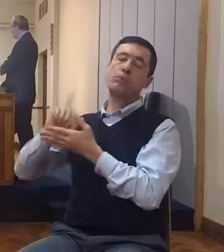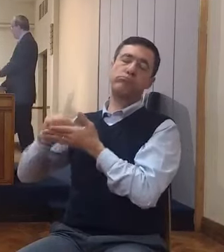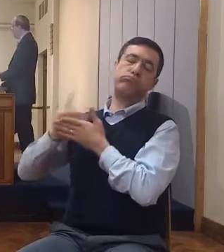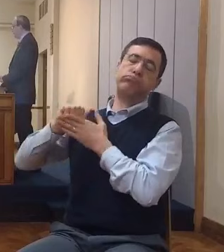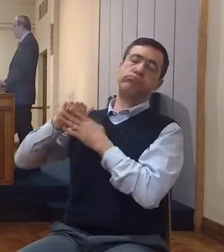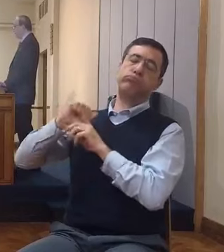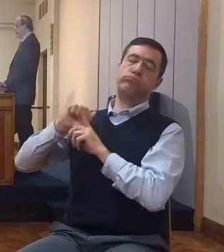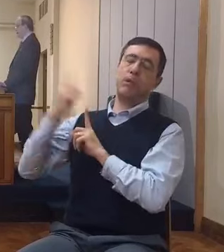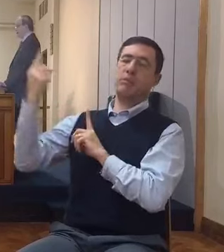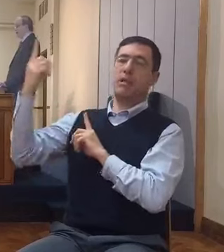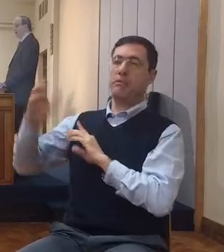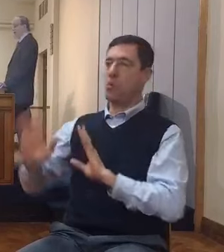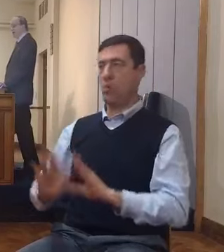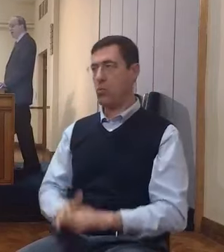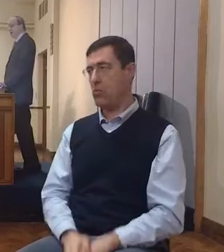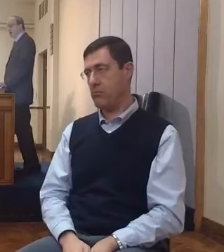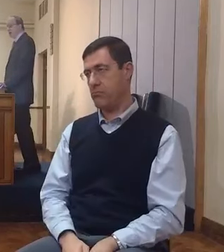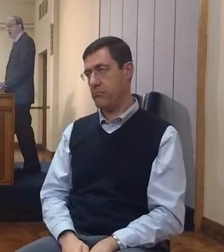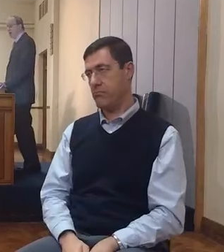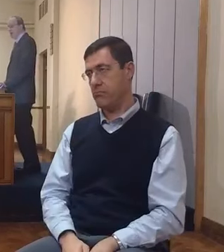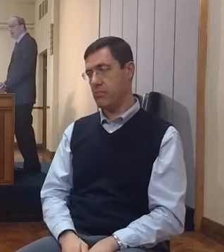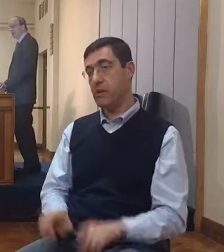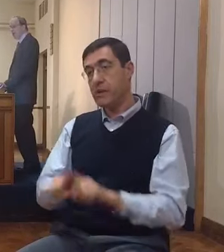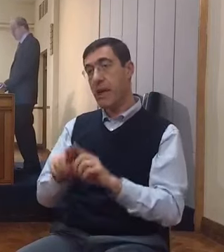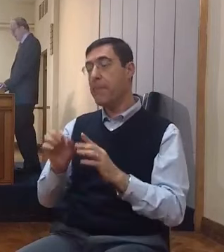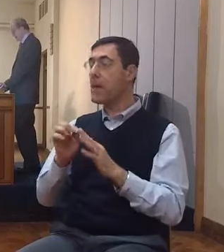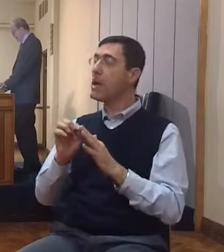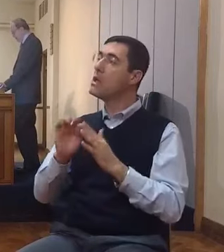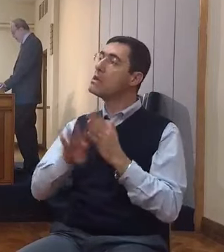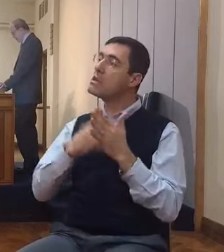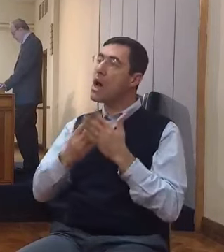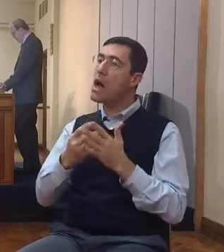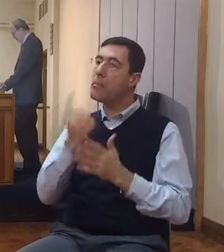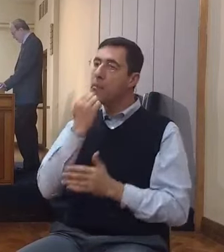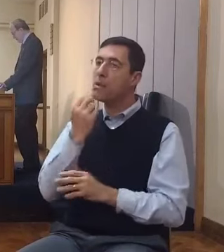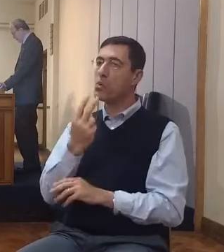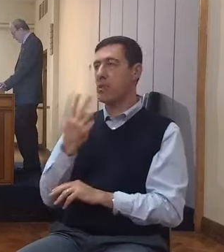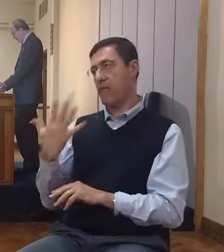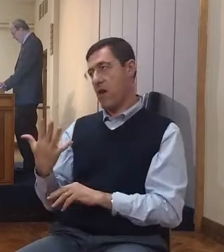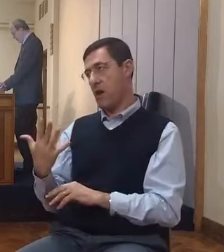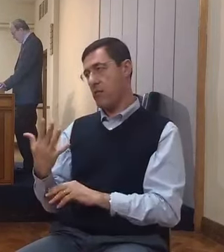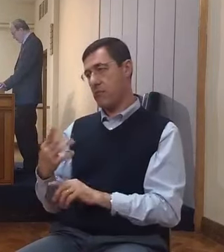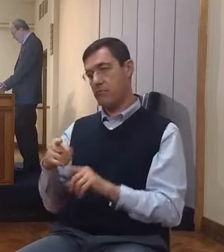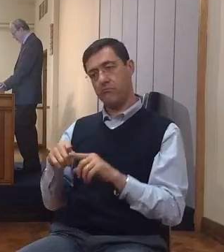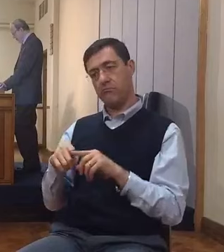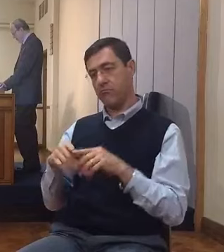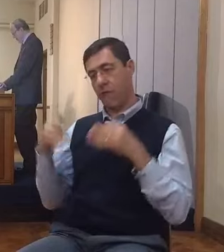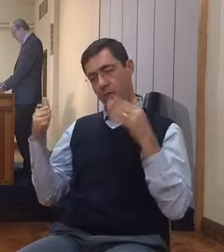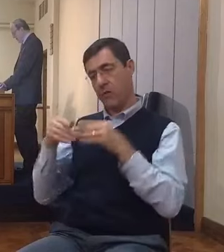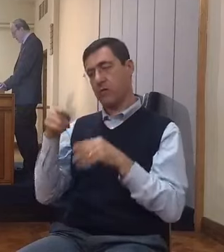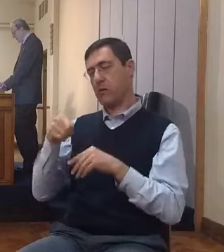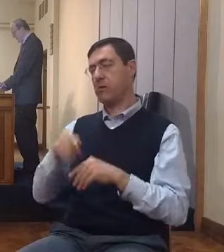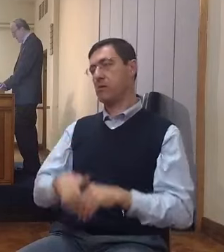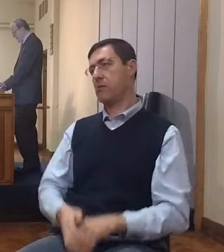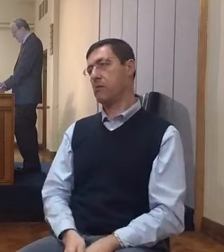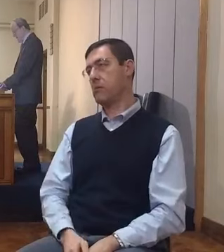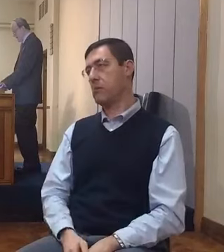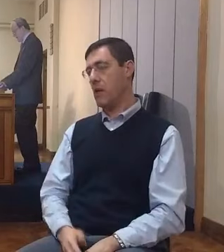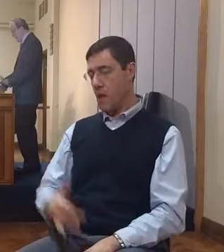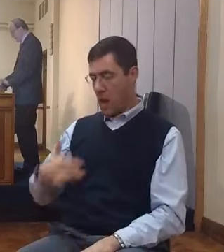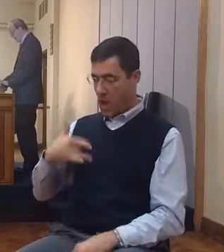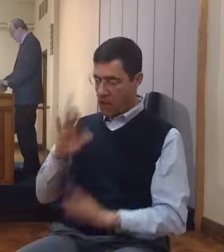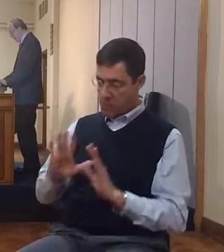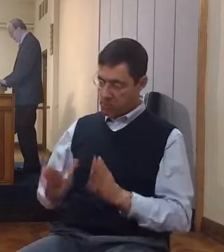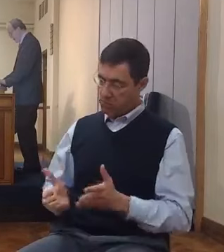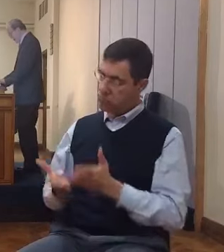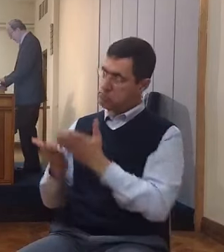his life, brings it under the spotlight, and presents it to the Lord. And then